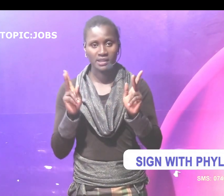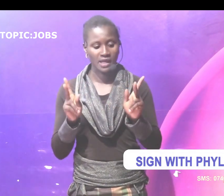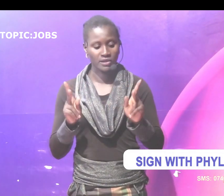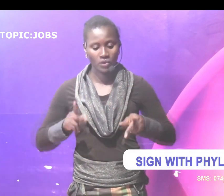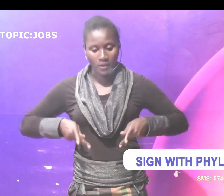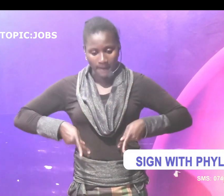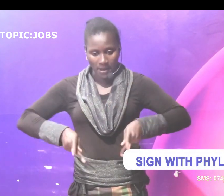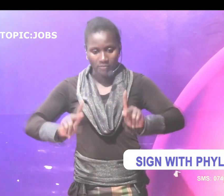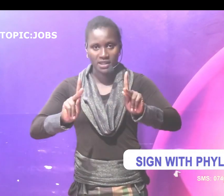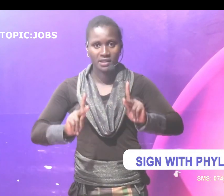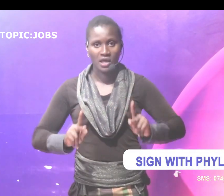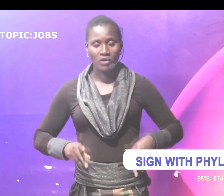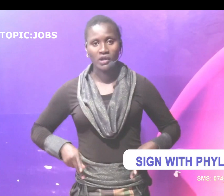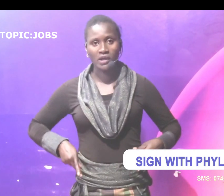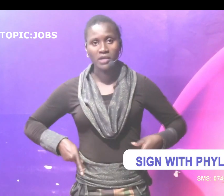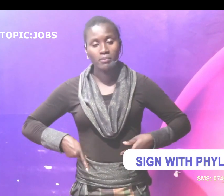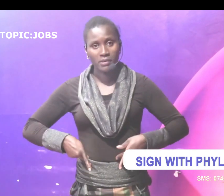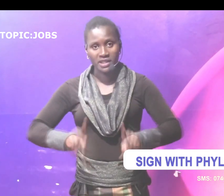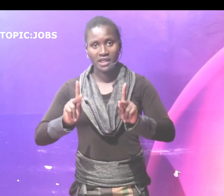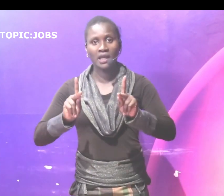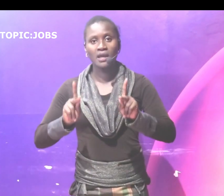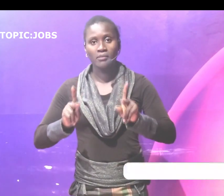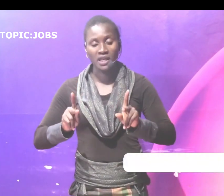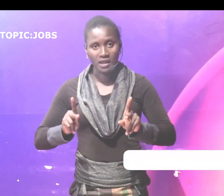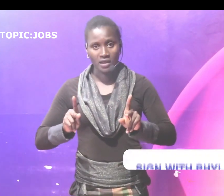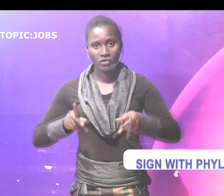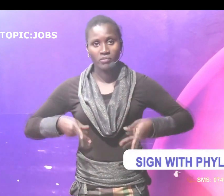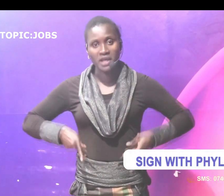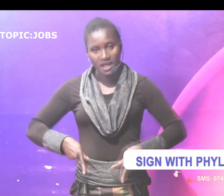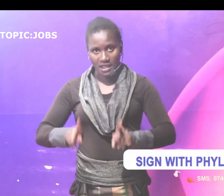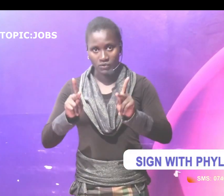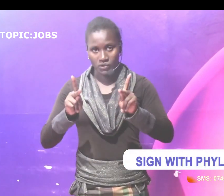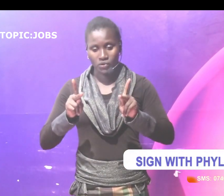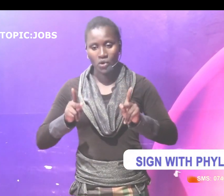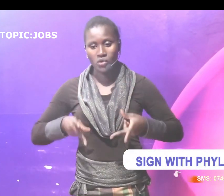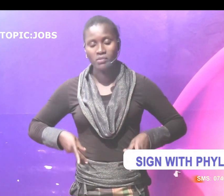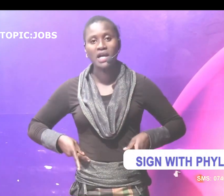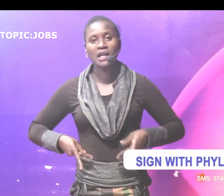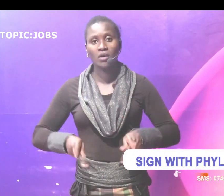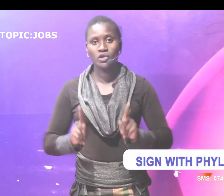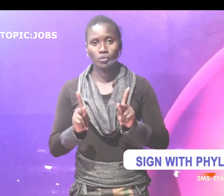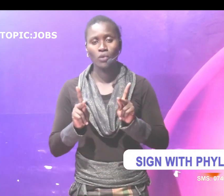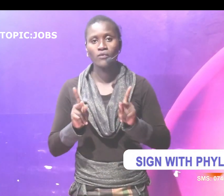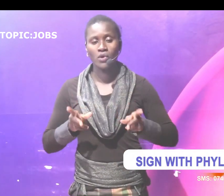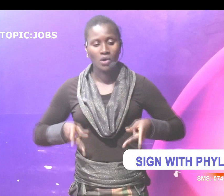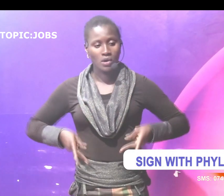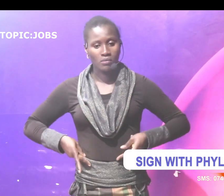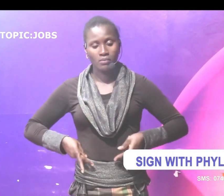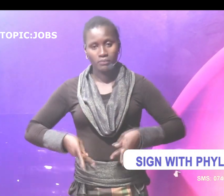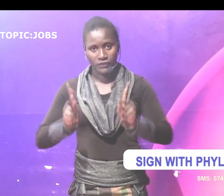So permit. When you're being permitted, meaning you're being allowed. So you're being allowed to move. It is